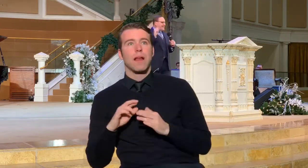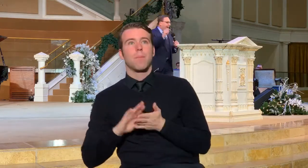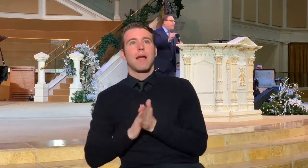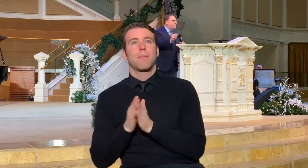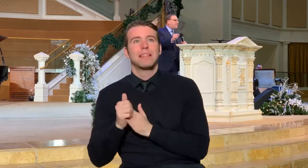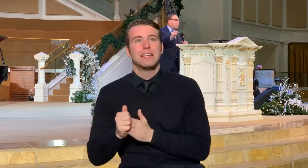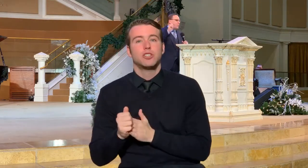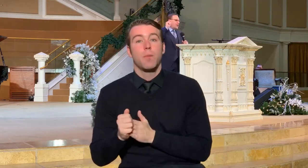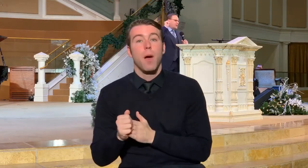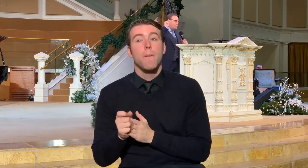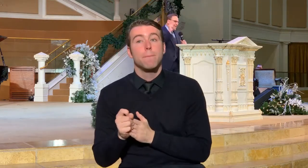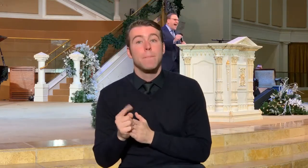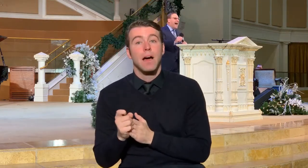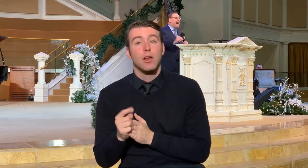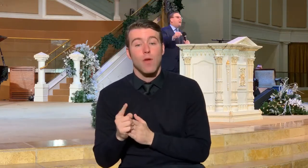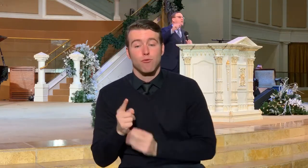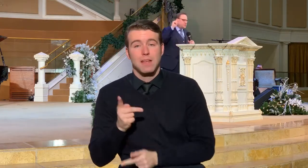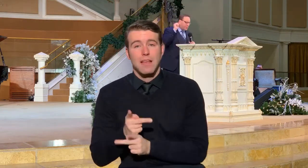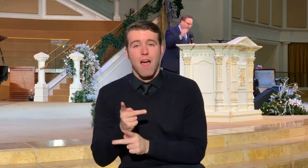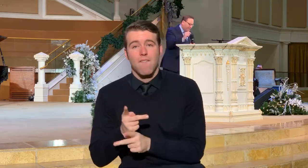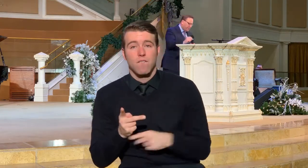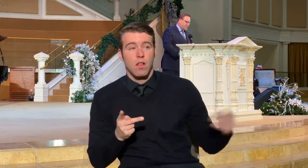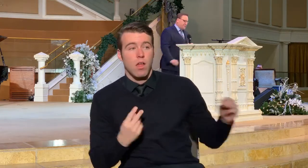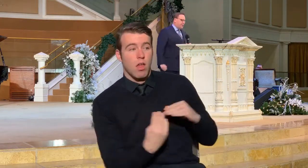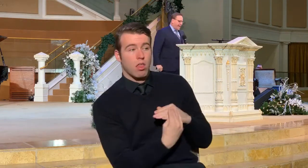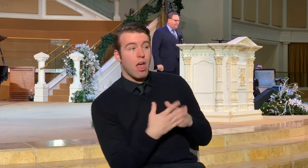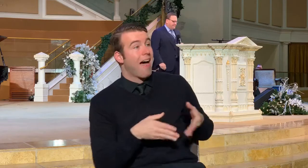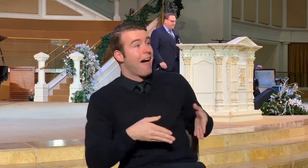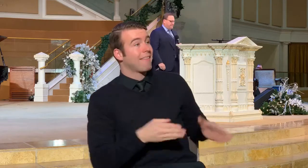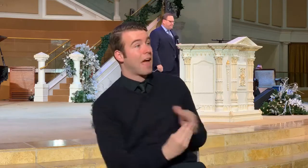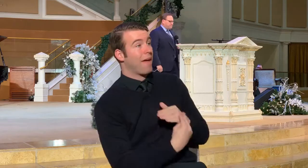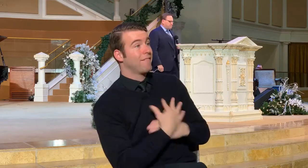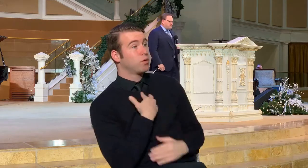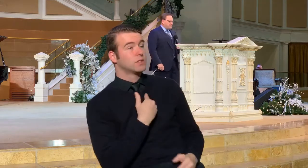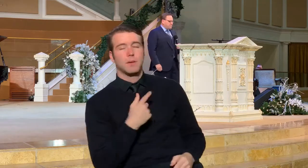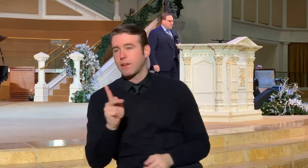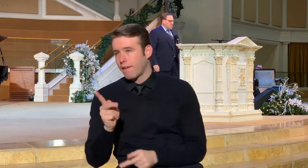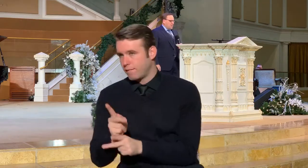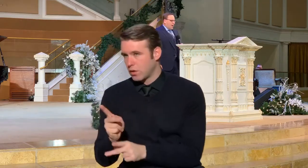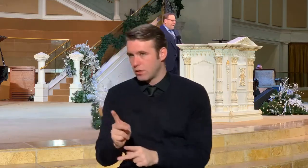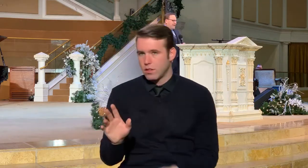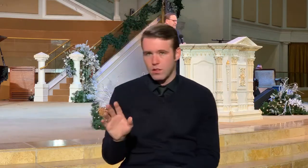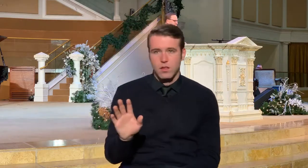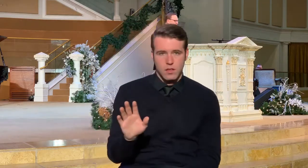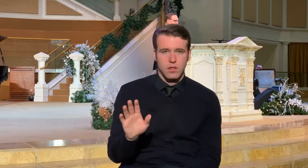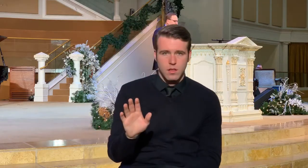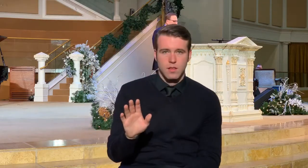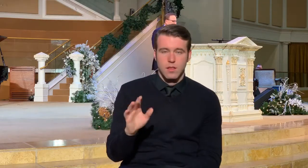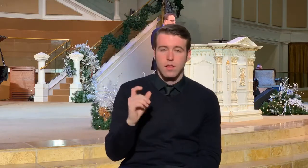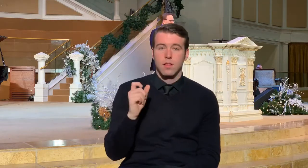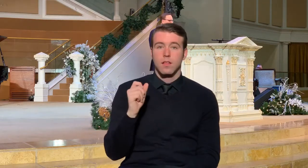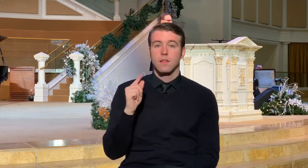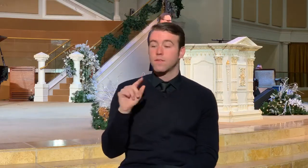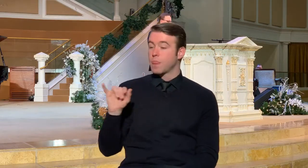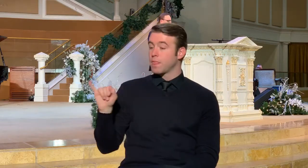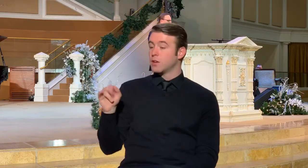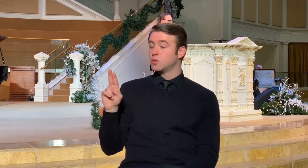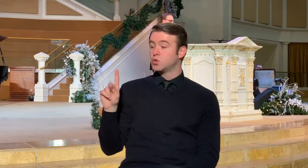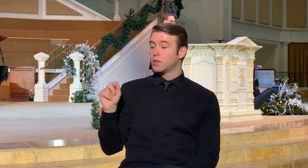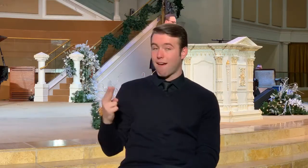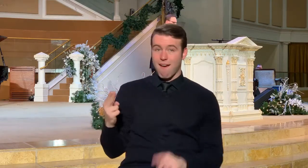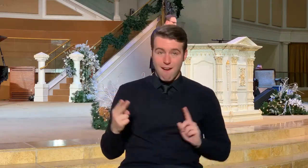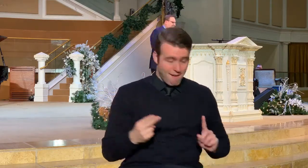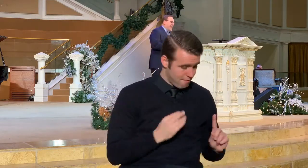need to be careful what you allow to influence your life. All right. Region. Where his mother Judah had raised